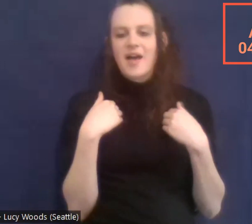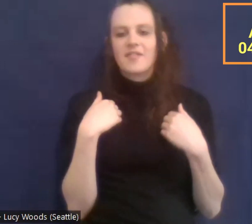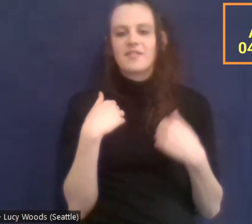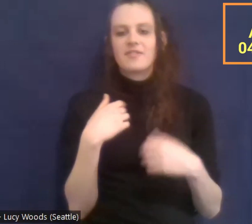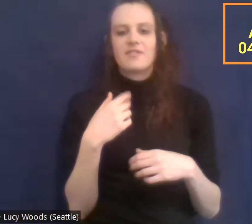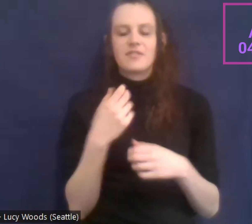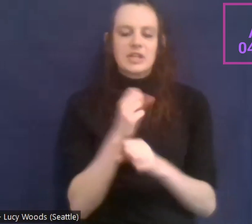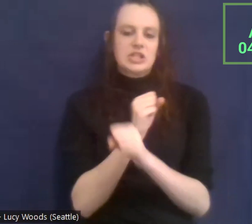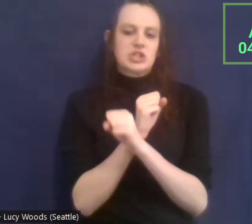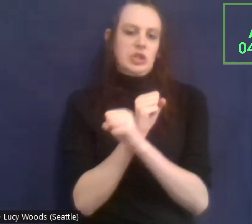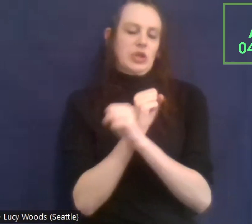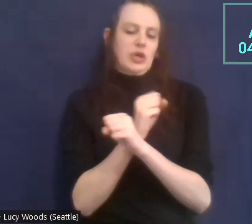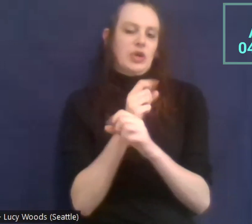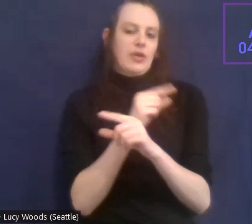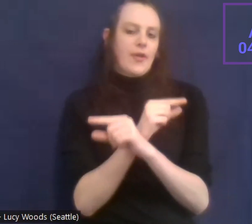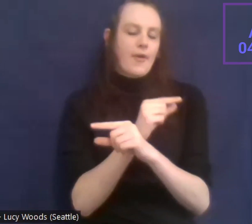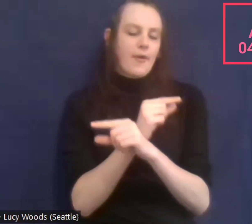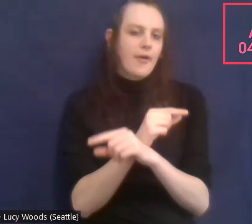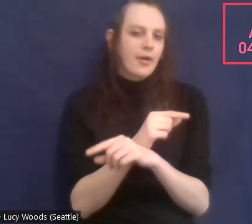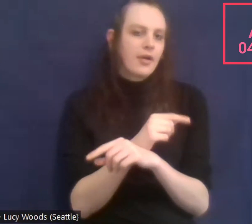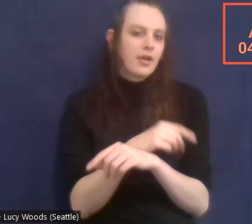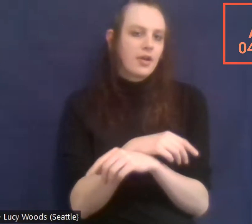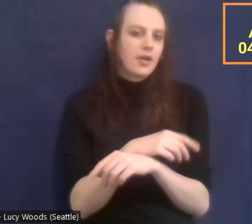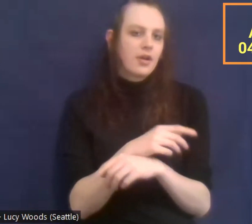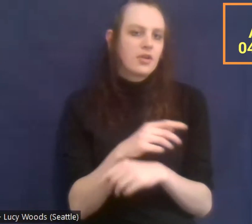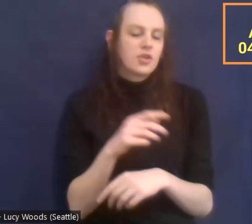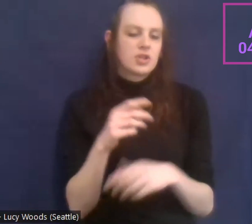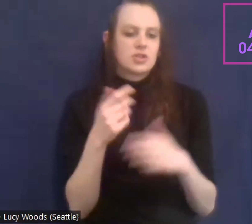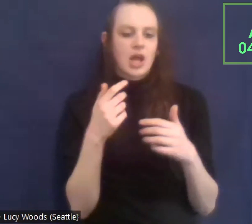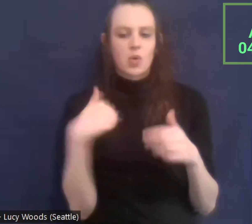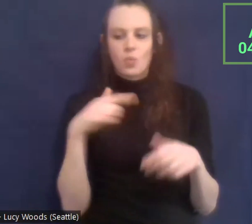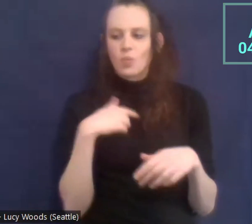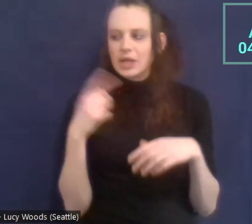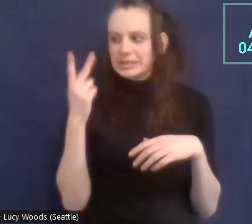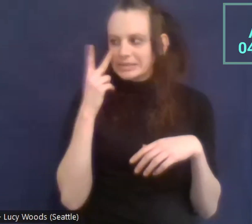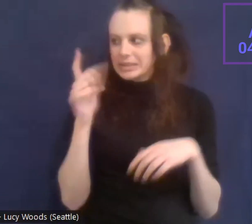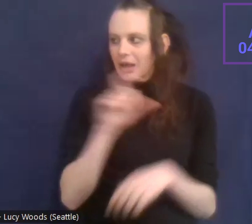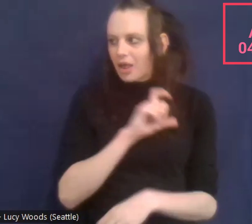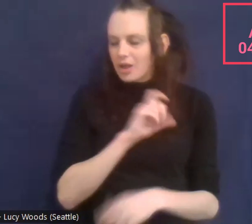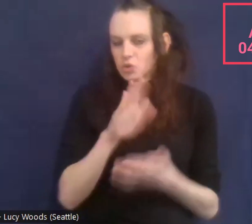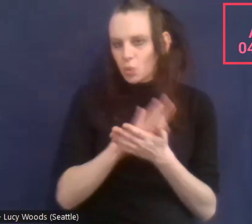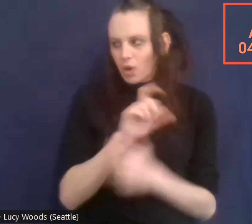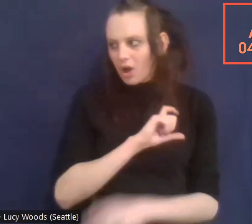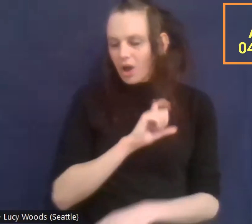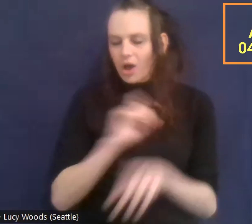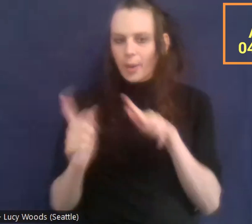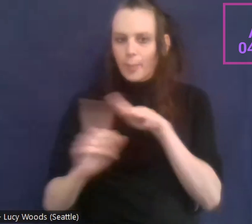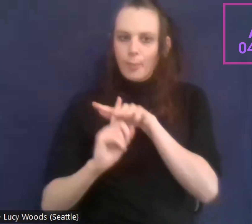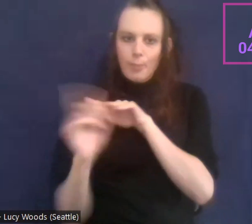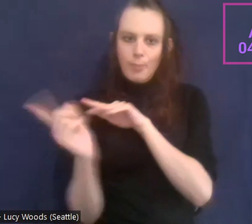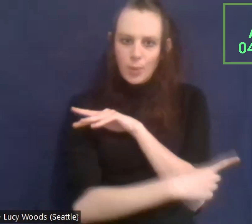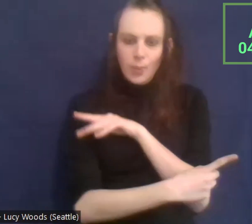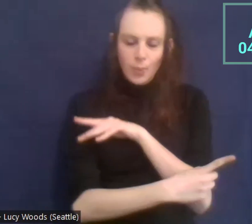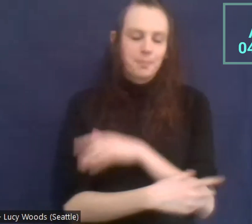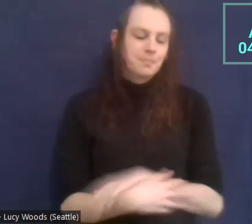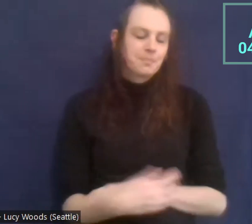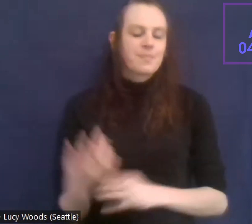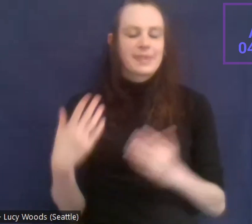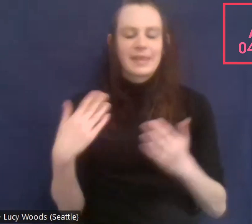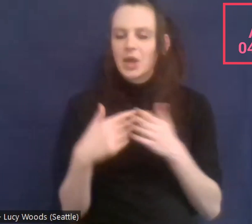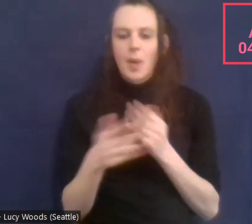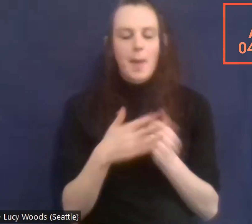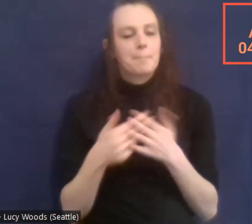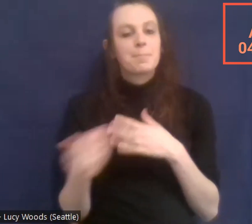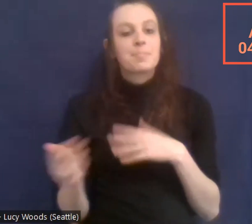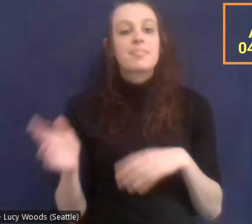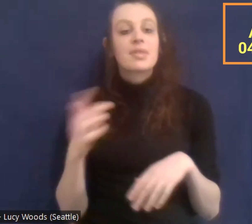like dip out on them and try to run away from them. And it was this cat and mouse game. Um, and so yeah, I started hanging